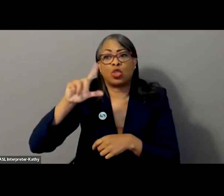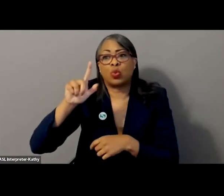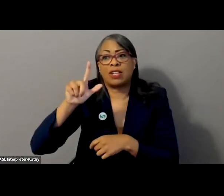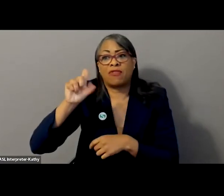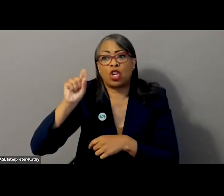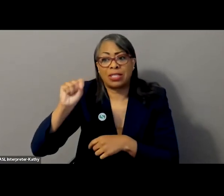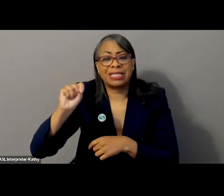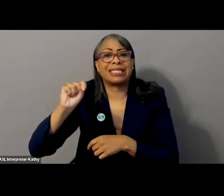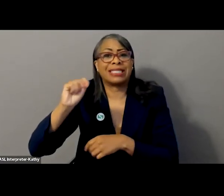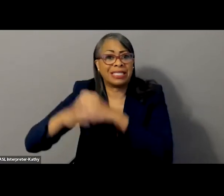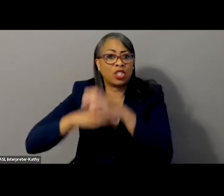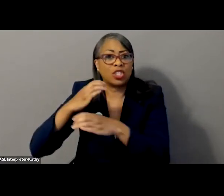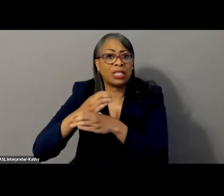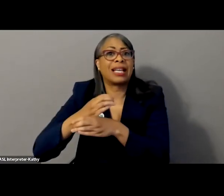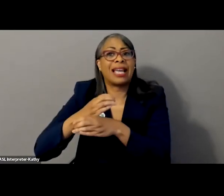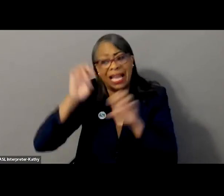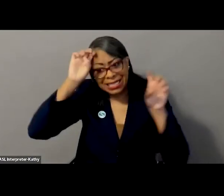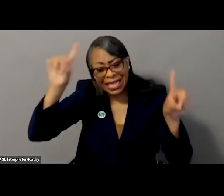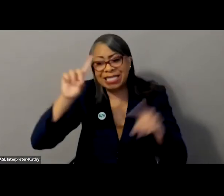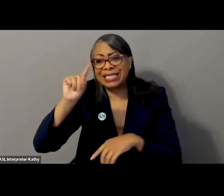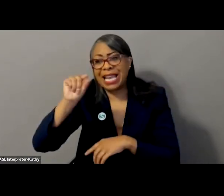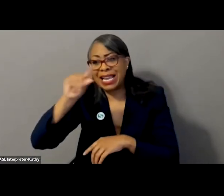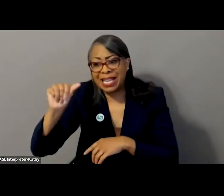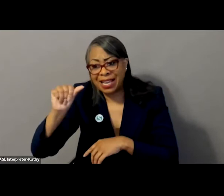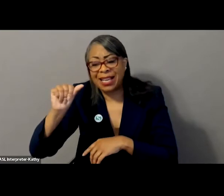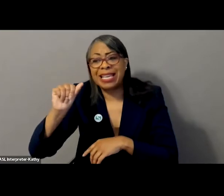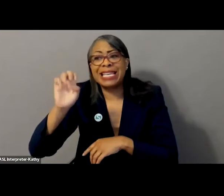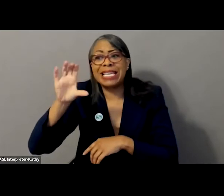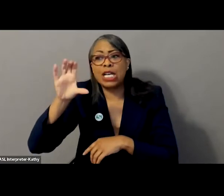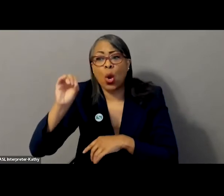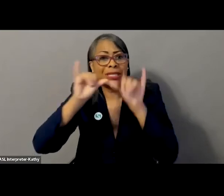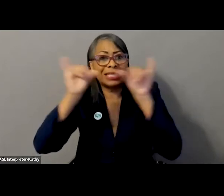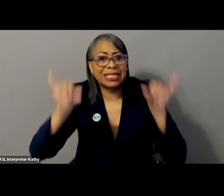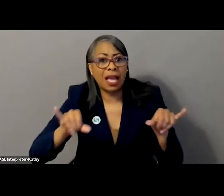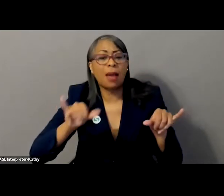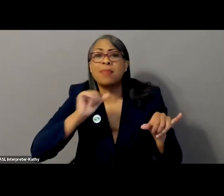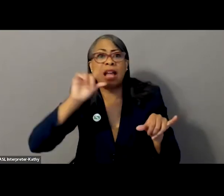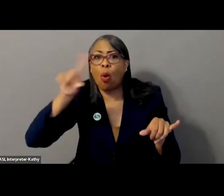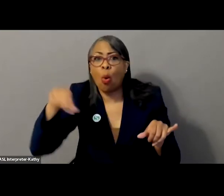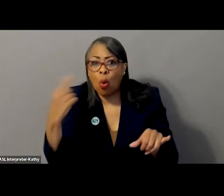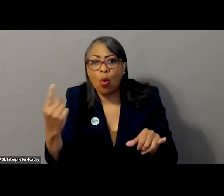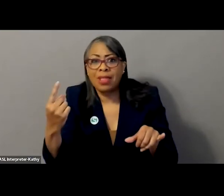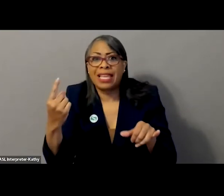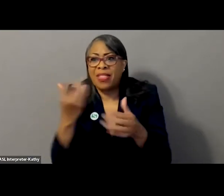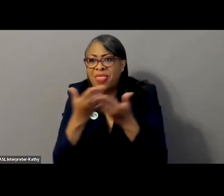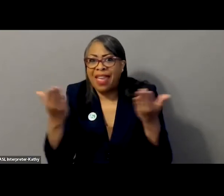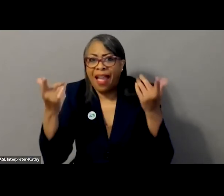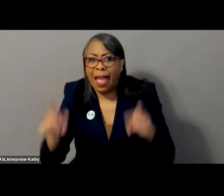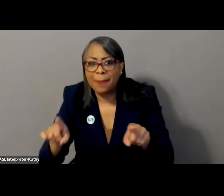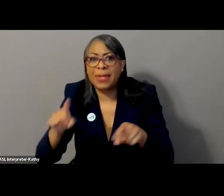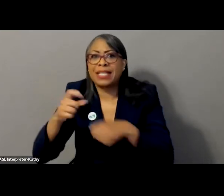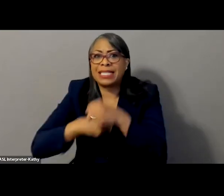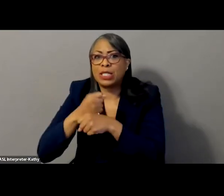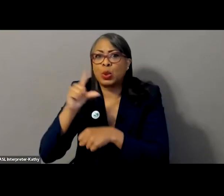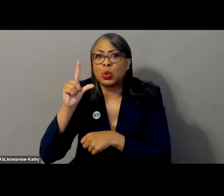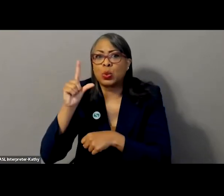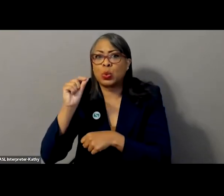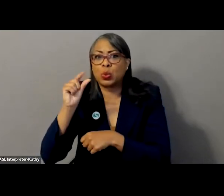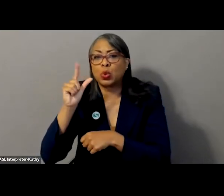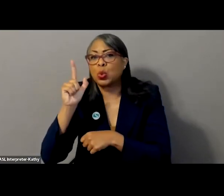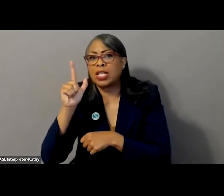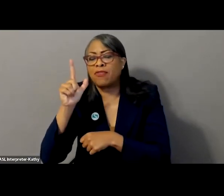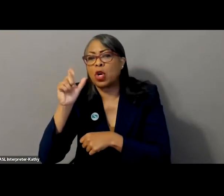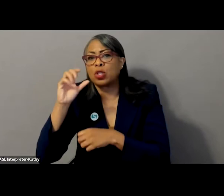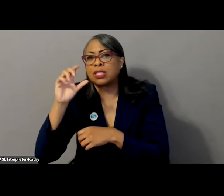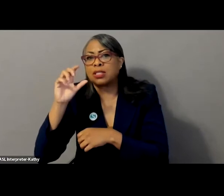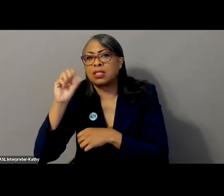data ecosystem, not as the only thing in the 21st century education data ecosystem, but